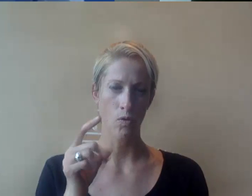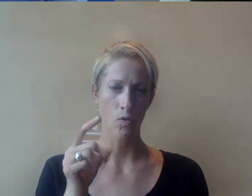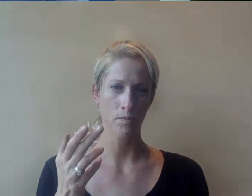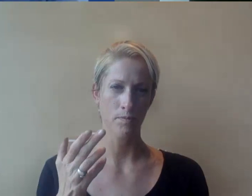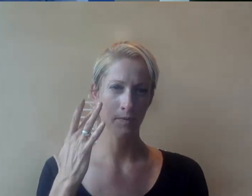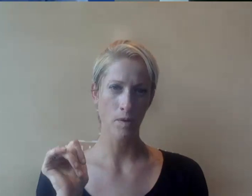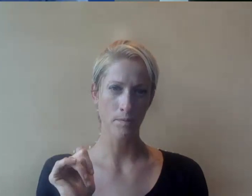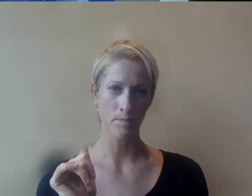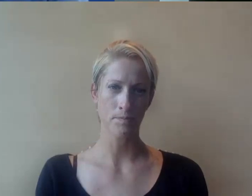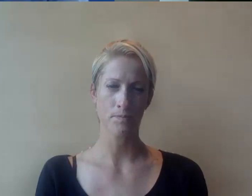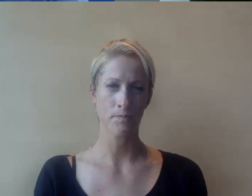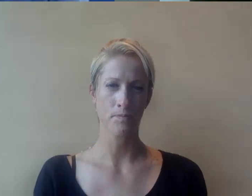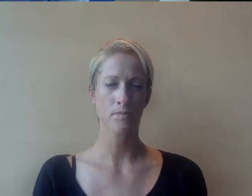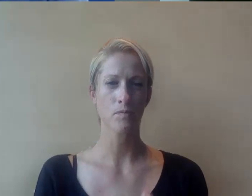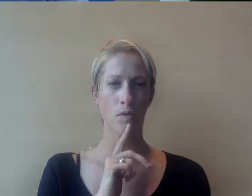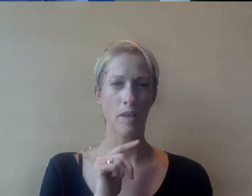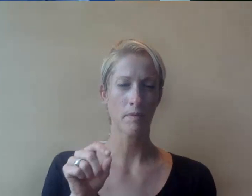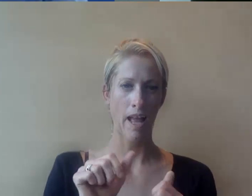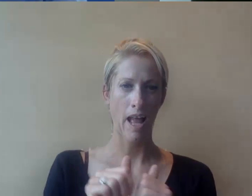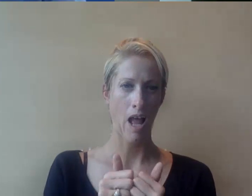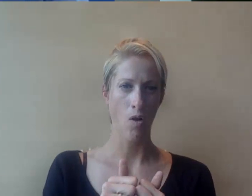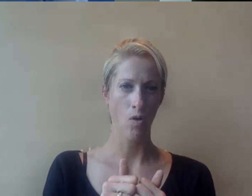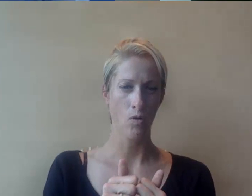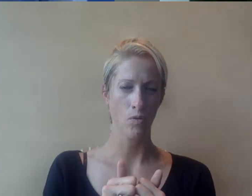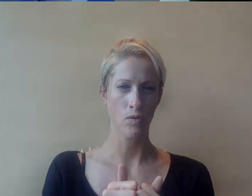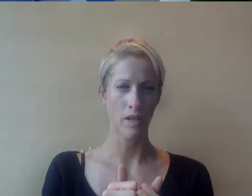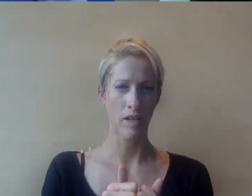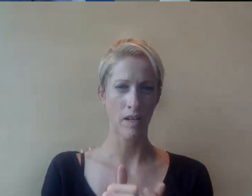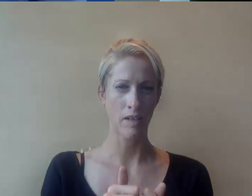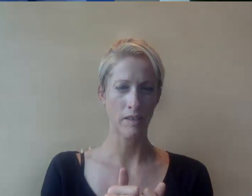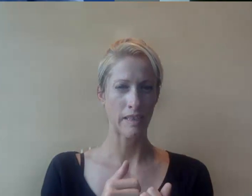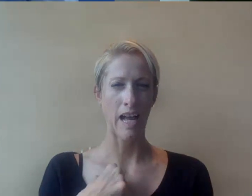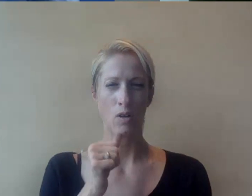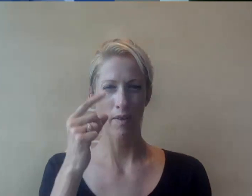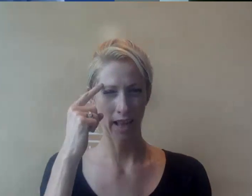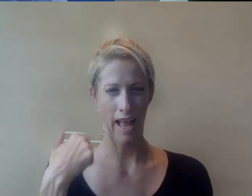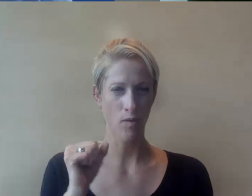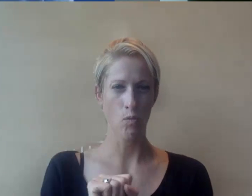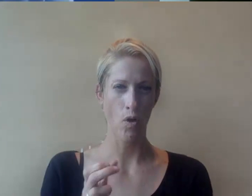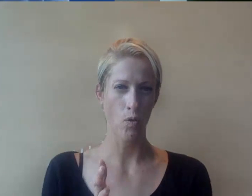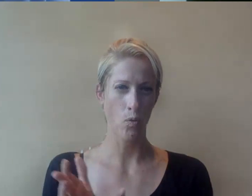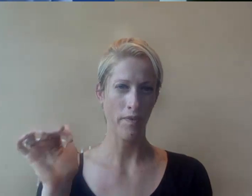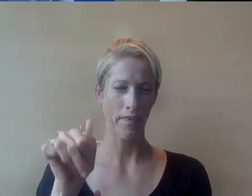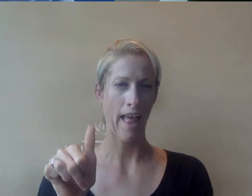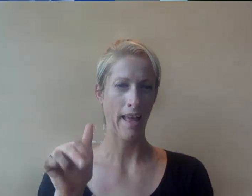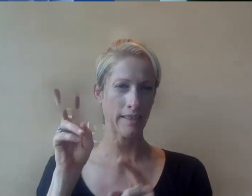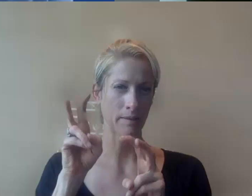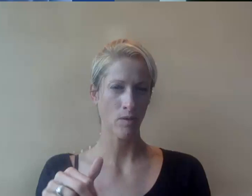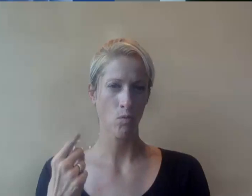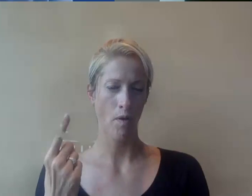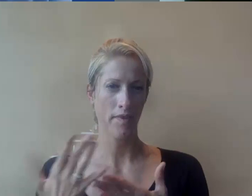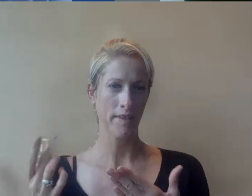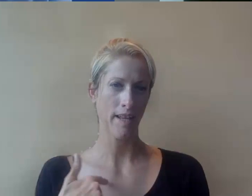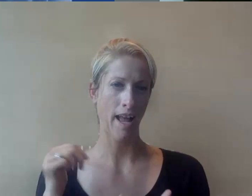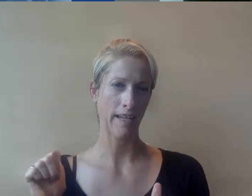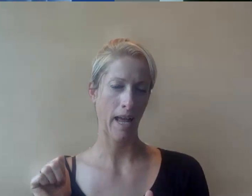So specifically in California, I don't have that data because I haven't been working through that assessment. That's one of the things, like I mentioned,